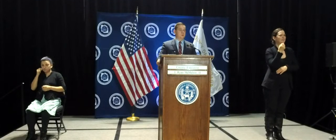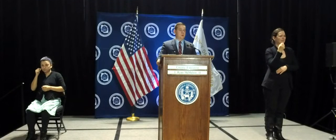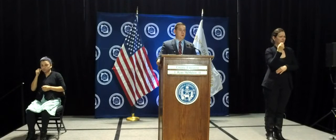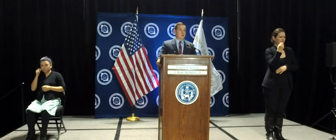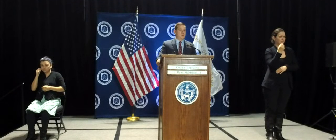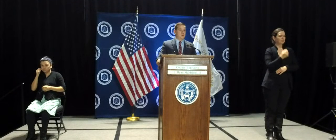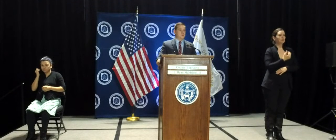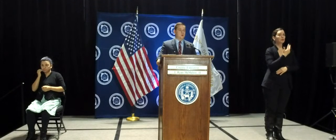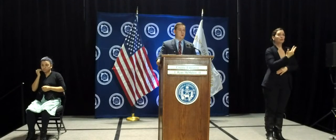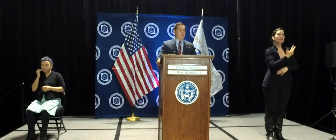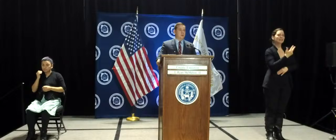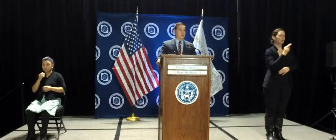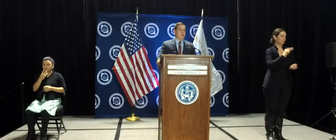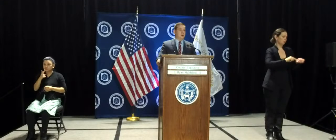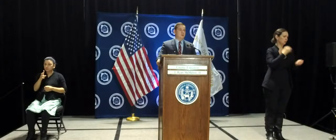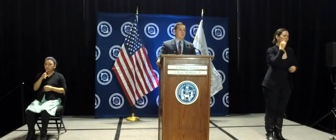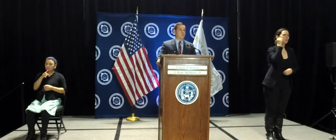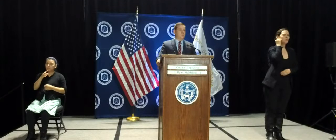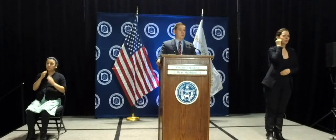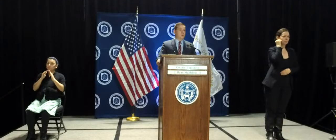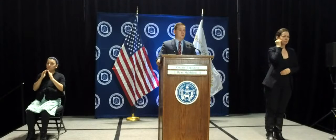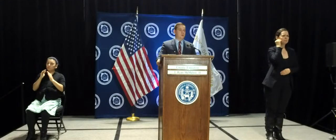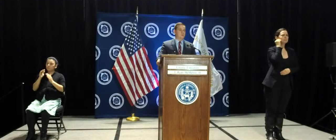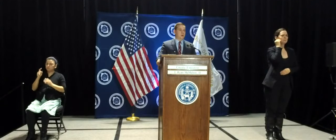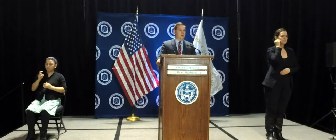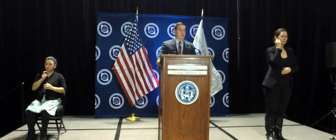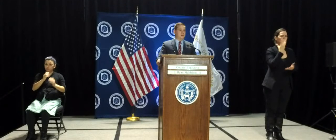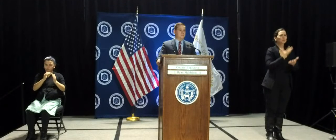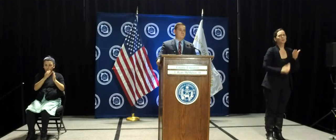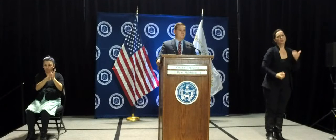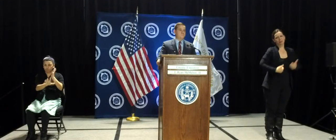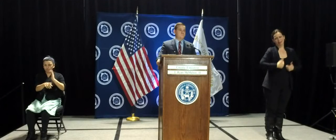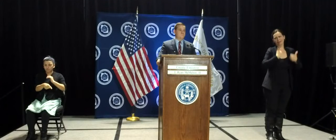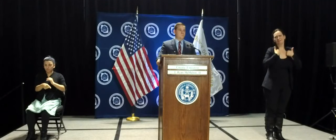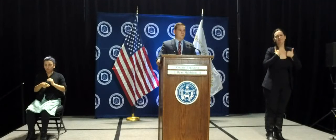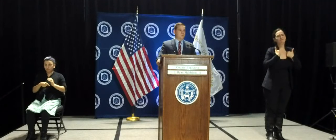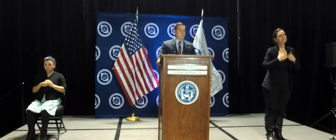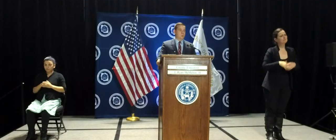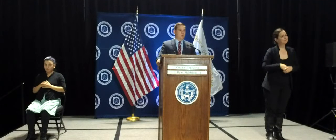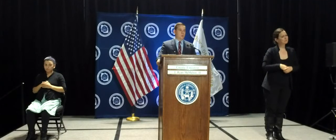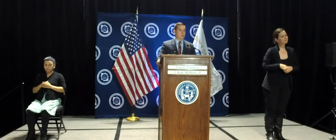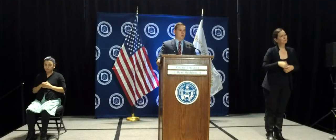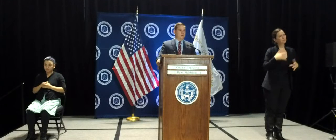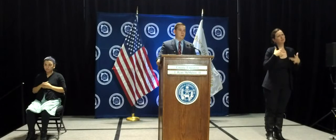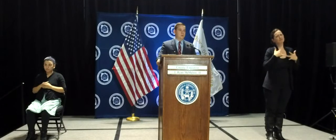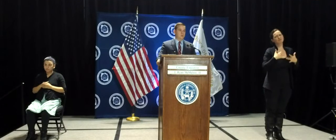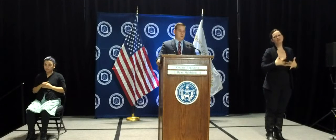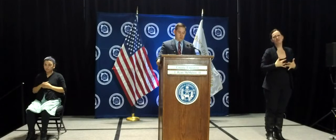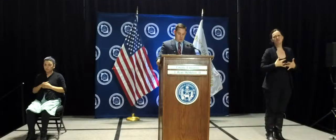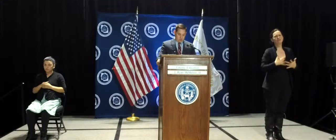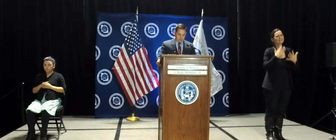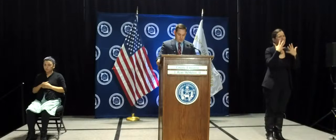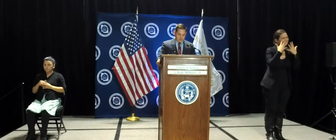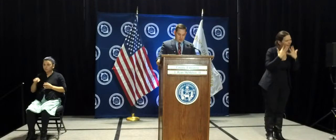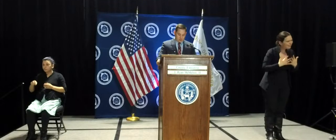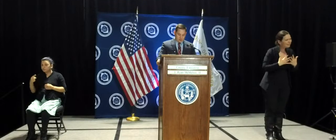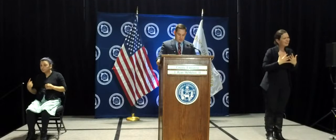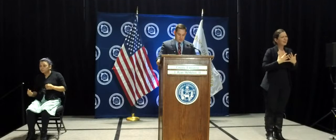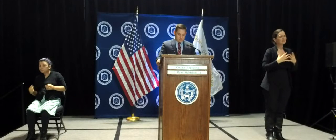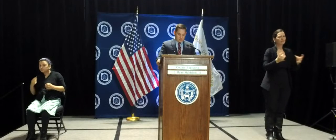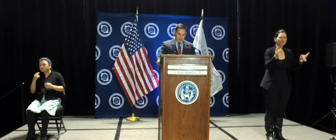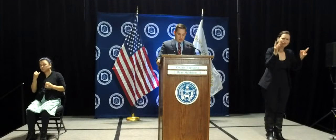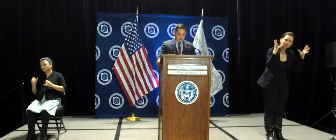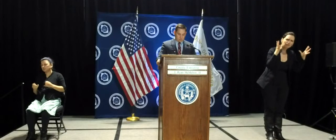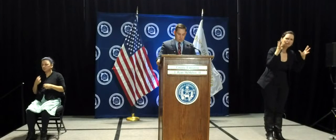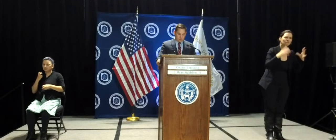pass. So certainly it has just been a brutal week, to say the